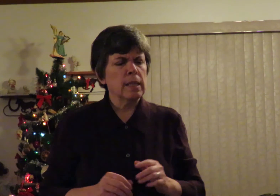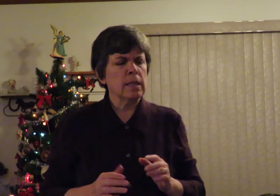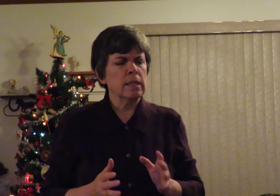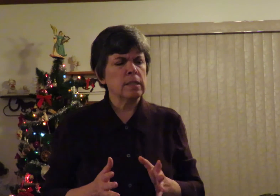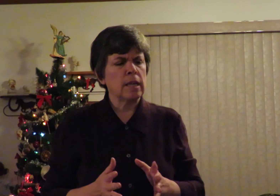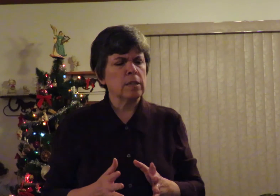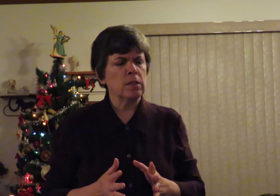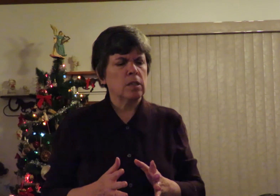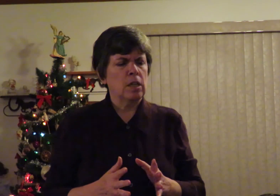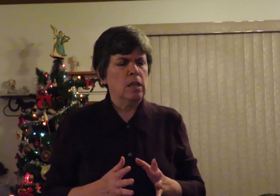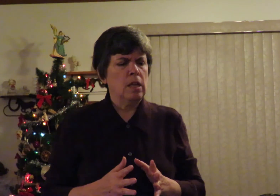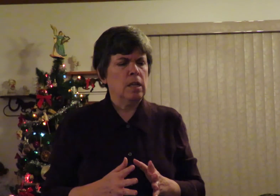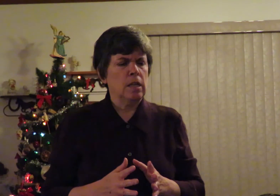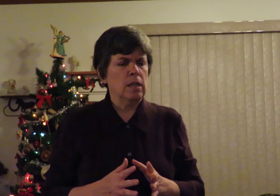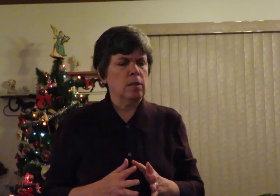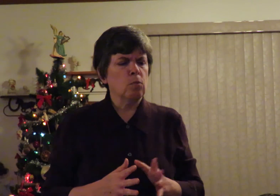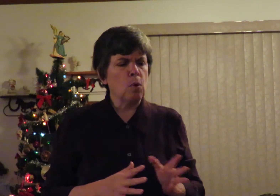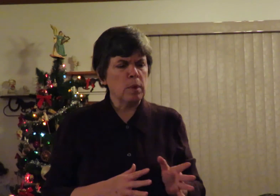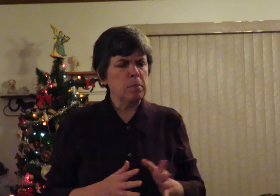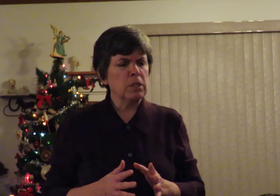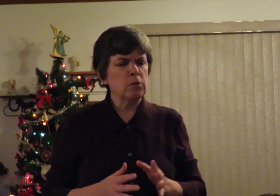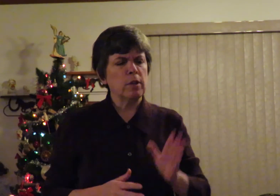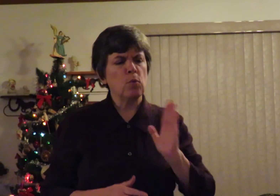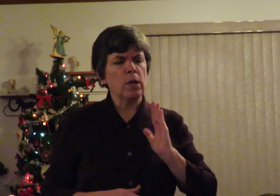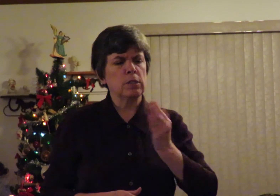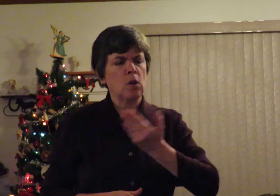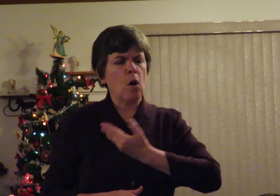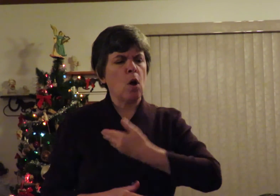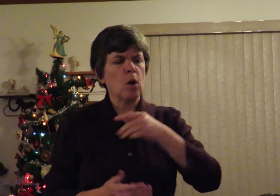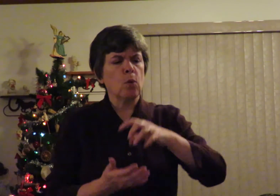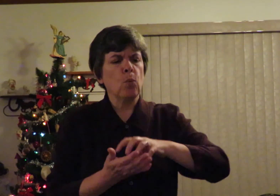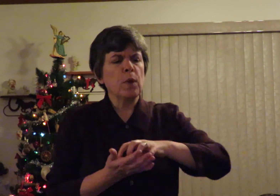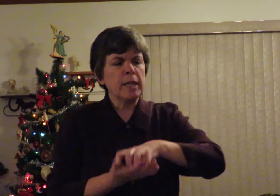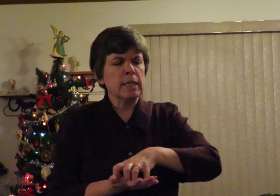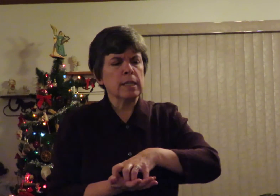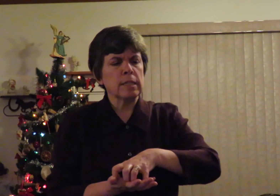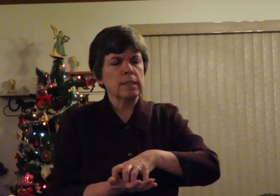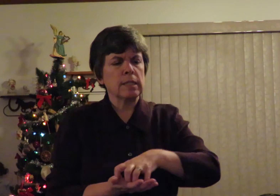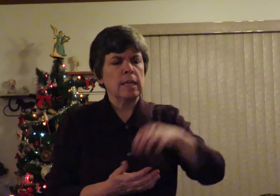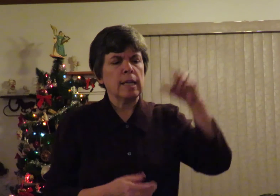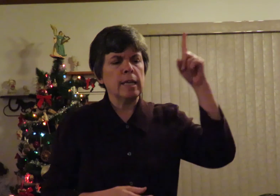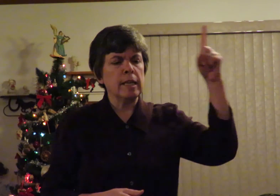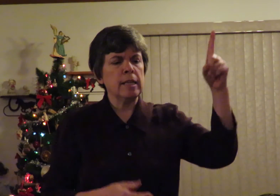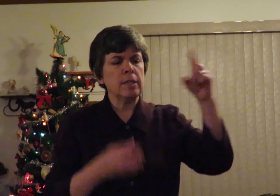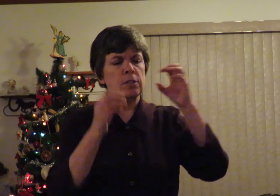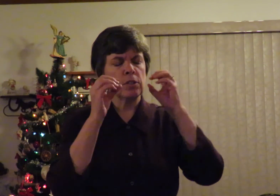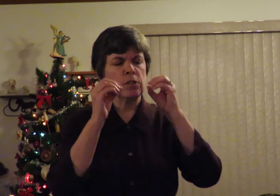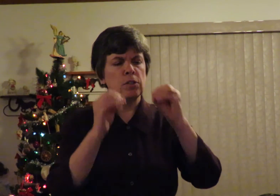That says what we've been doing was our weakness, he's